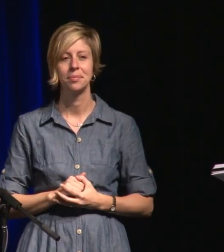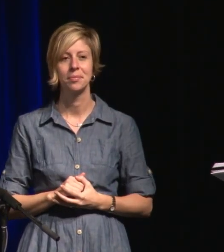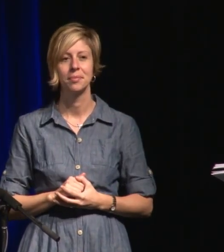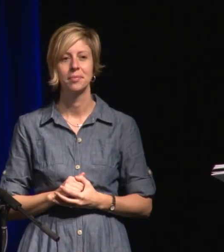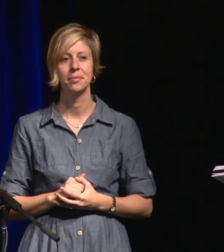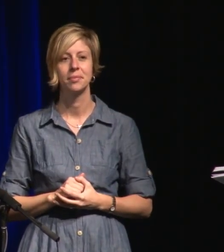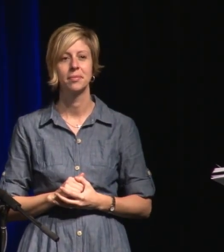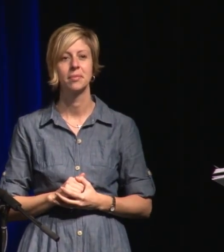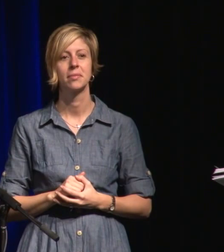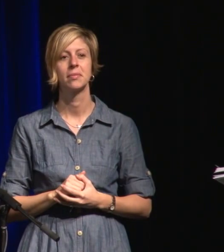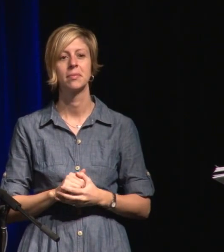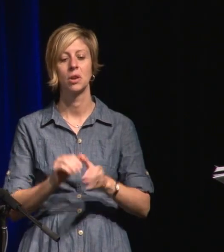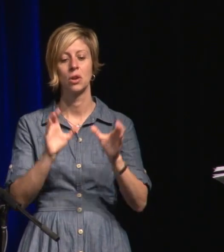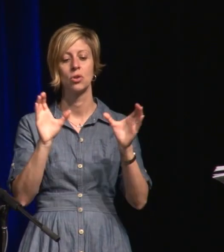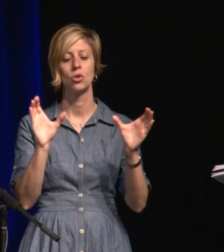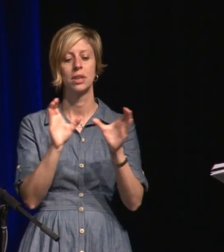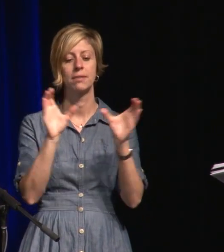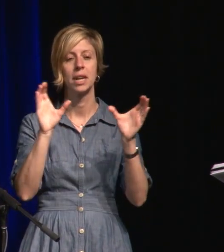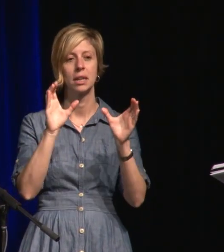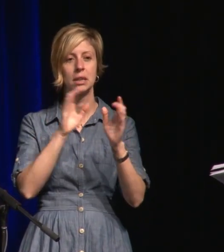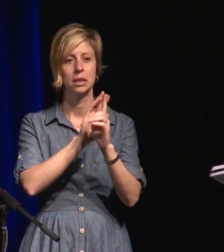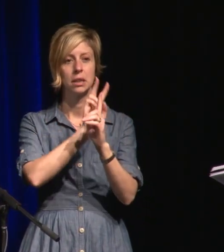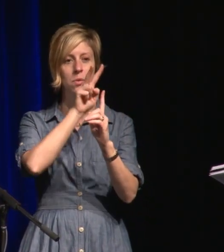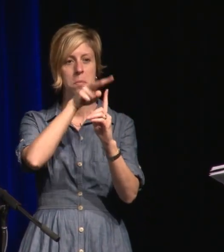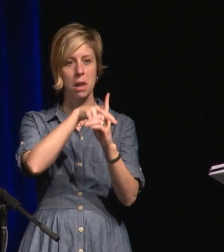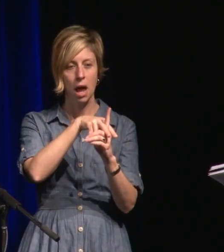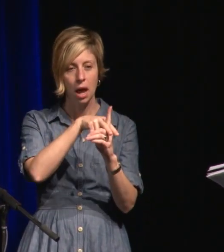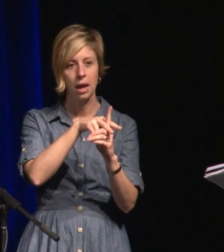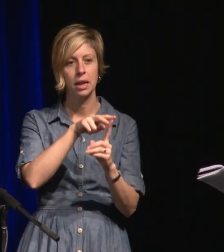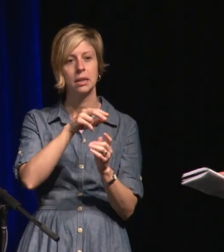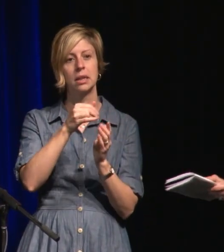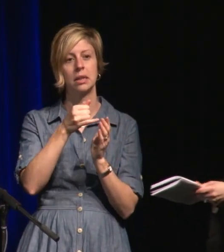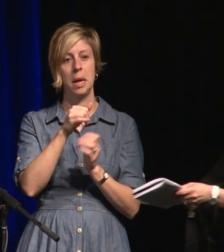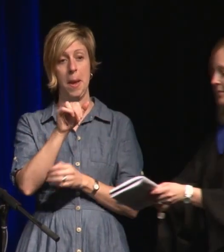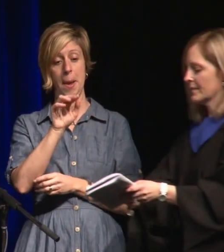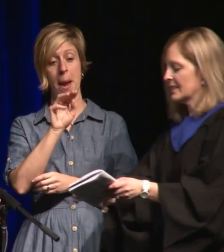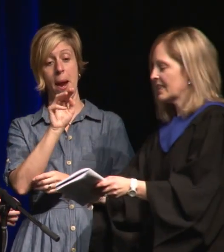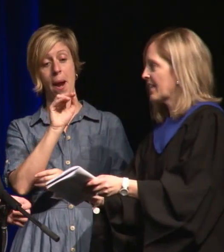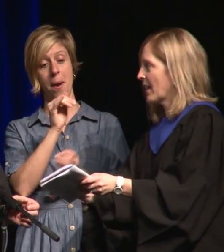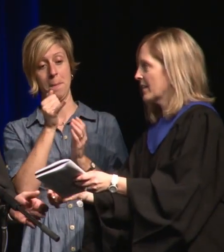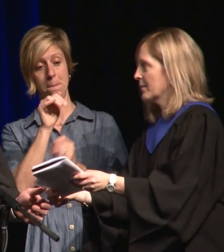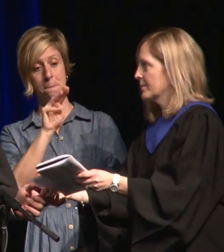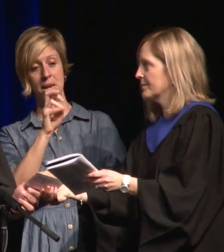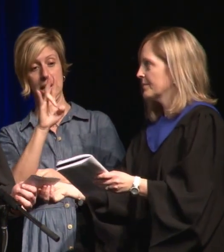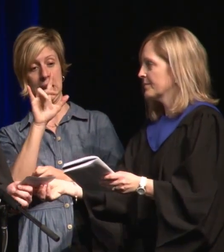in Applied Media Communication Arts.